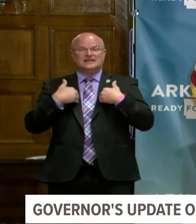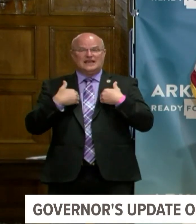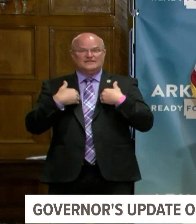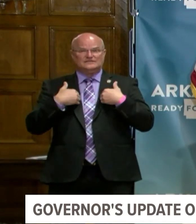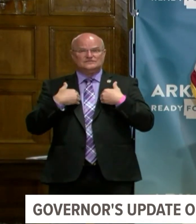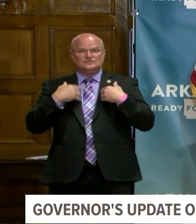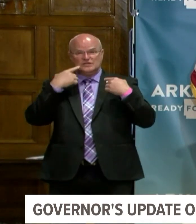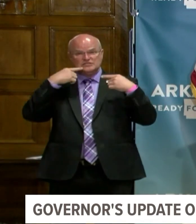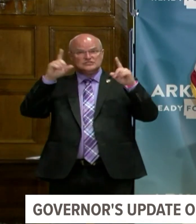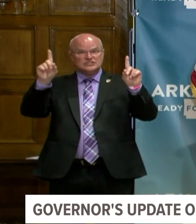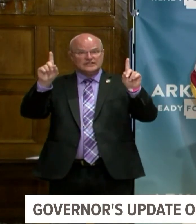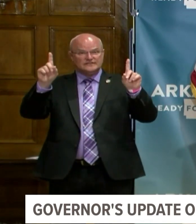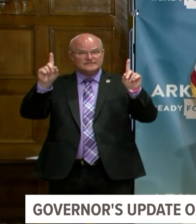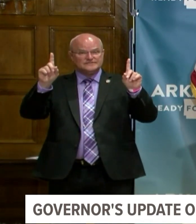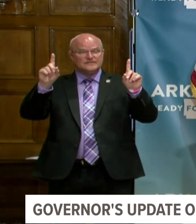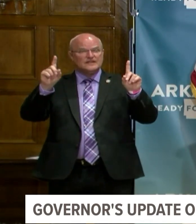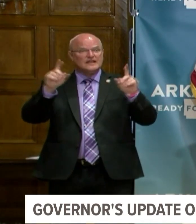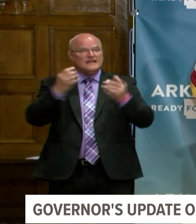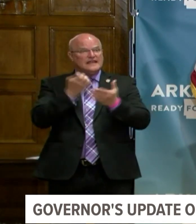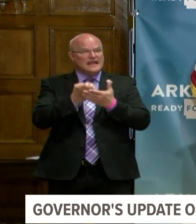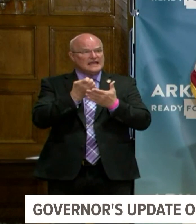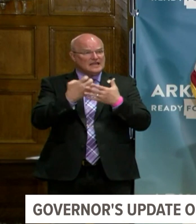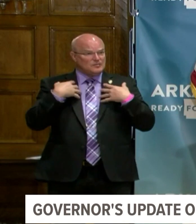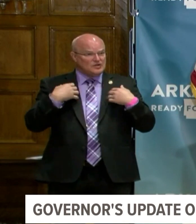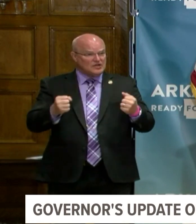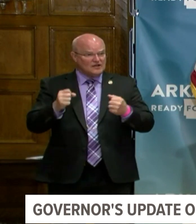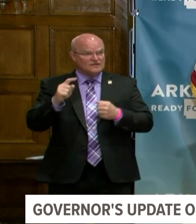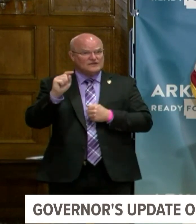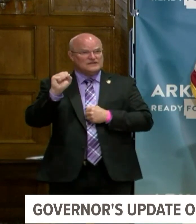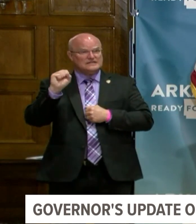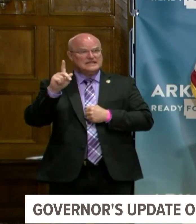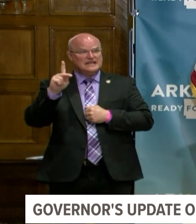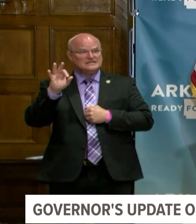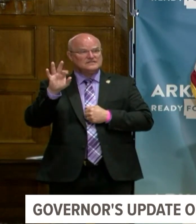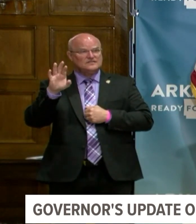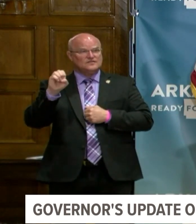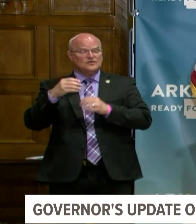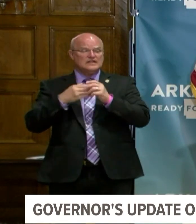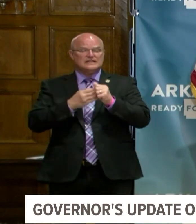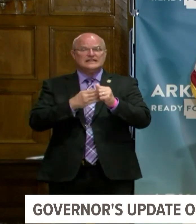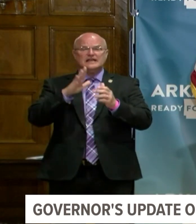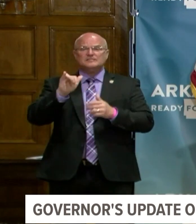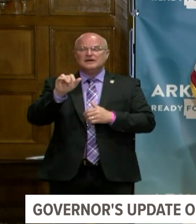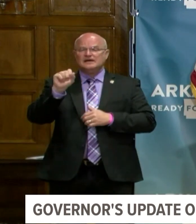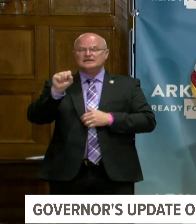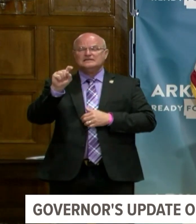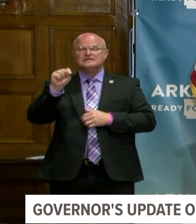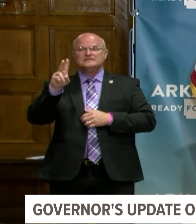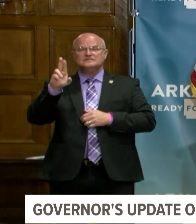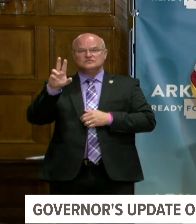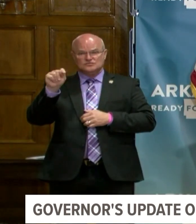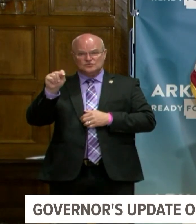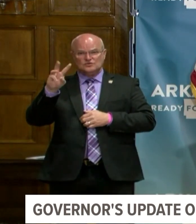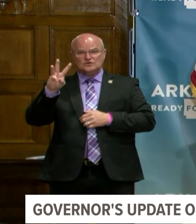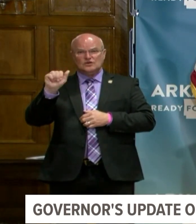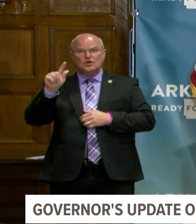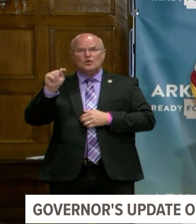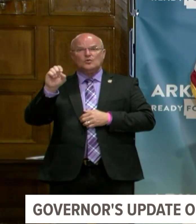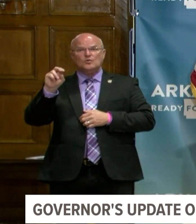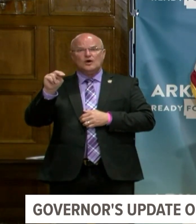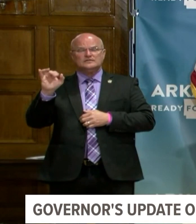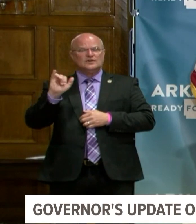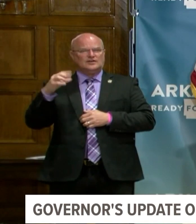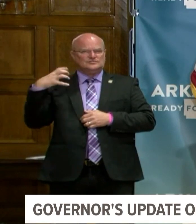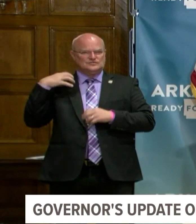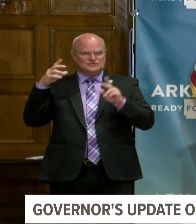to achieve. And the Economic Recovery Task Force led by Stuart Walton, also chaired